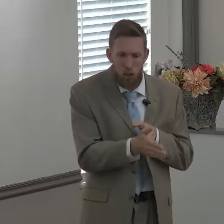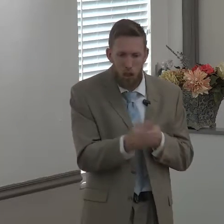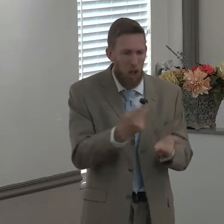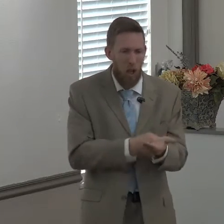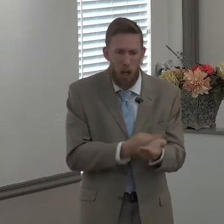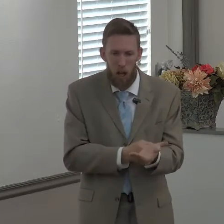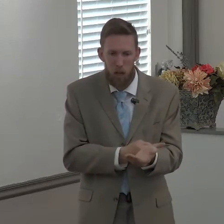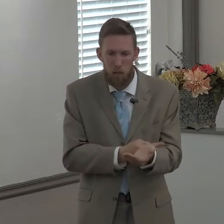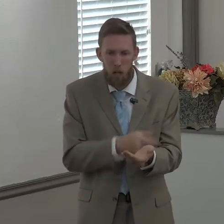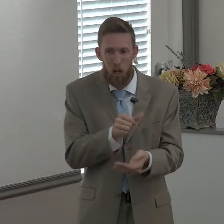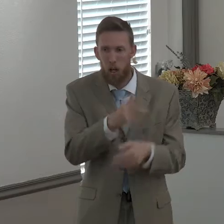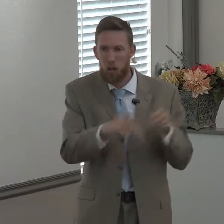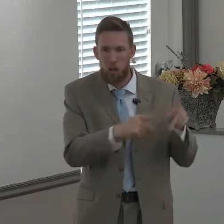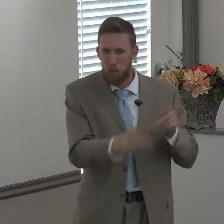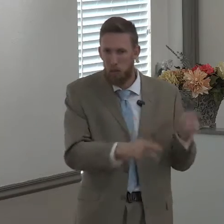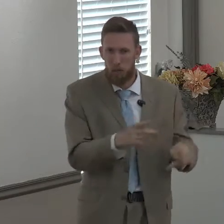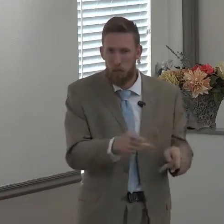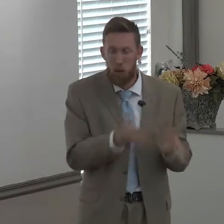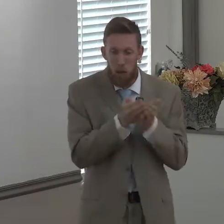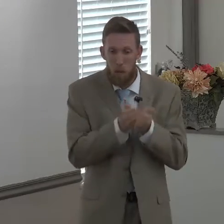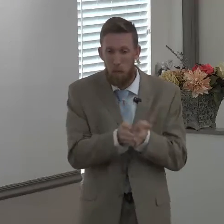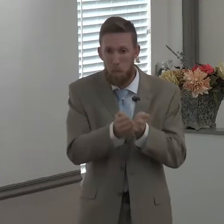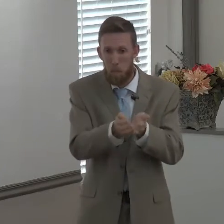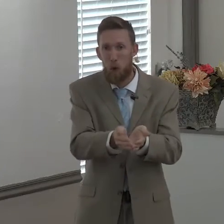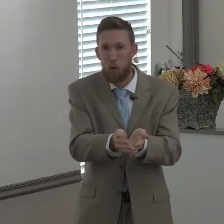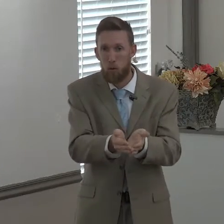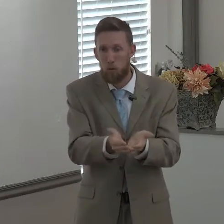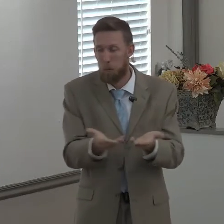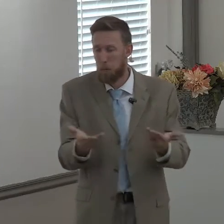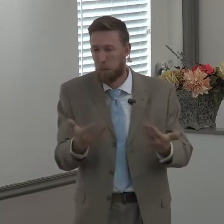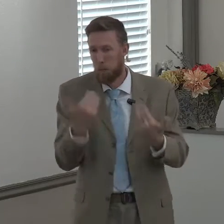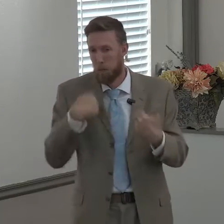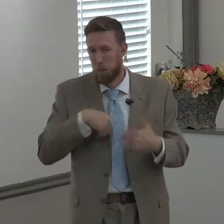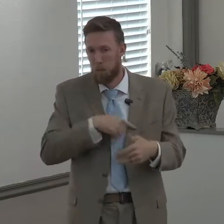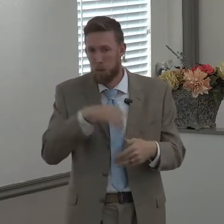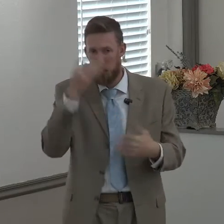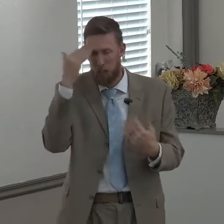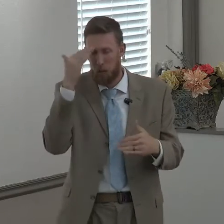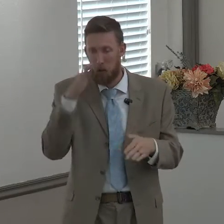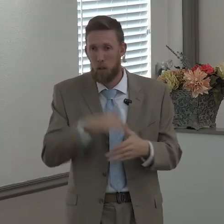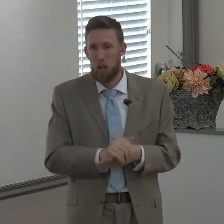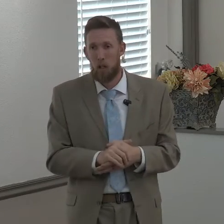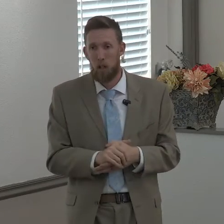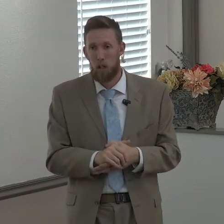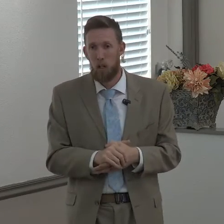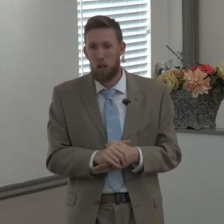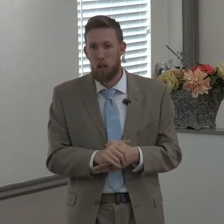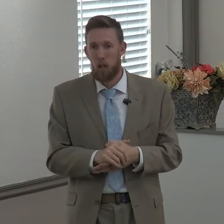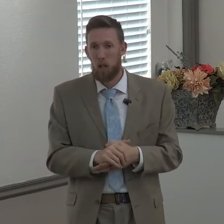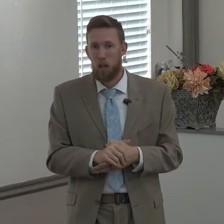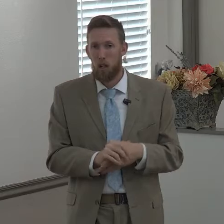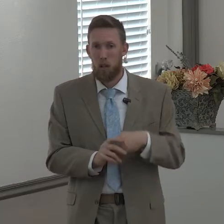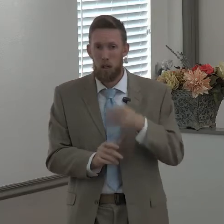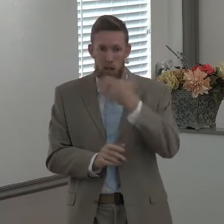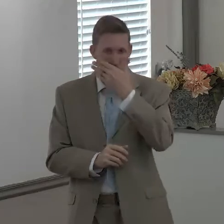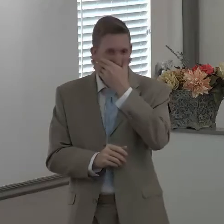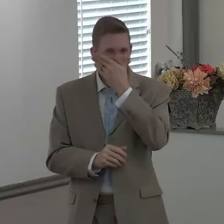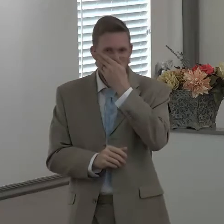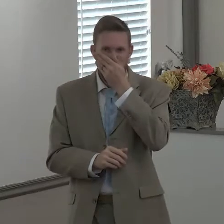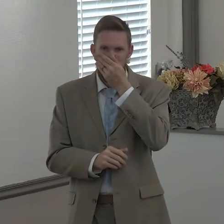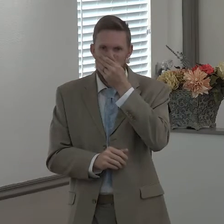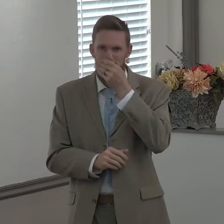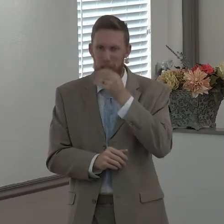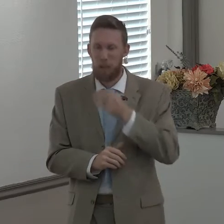disciples? Was he pointing to the fishermen's boats and the career that he walked away